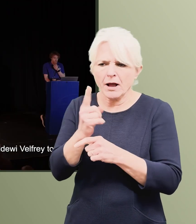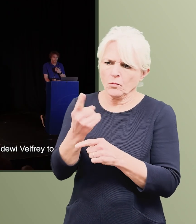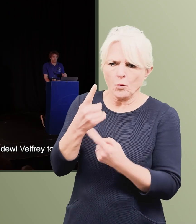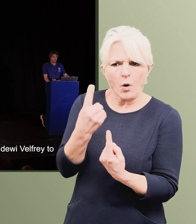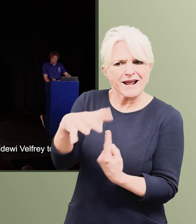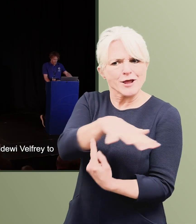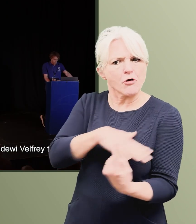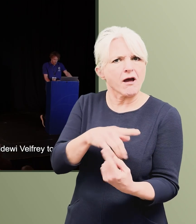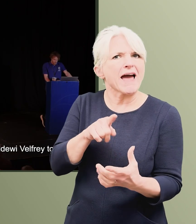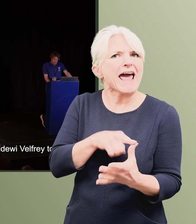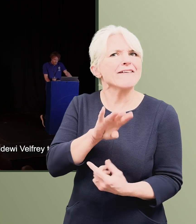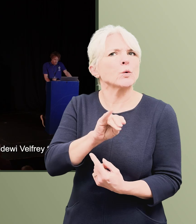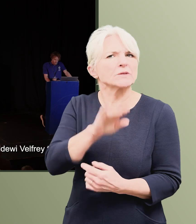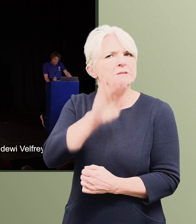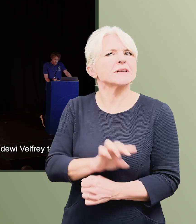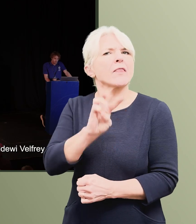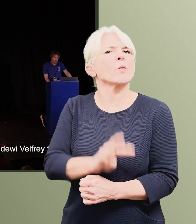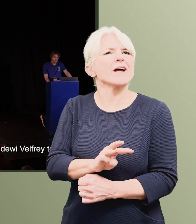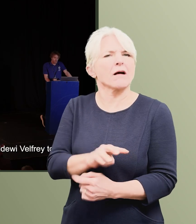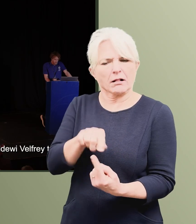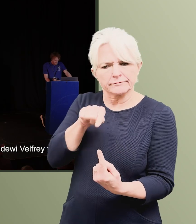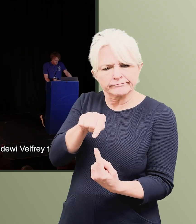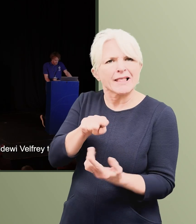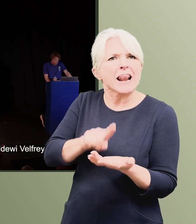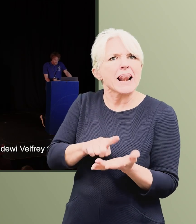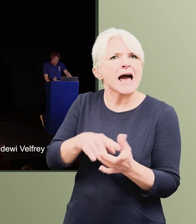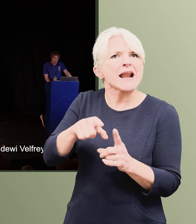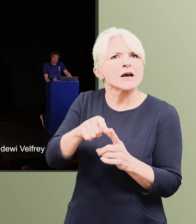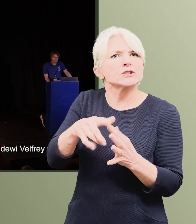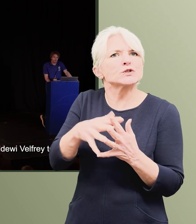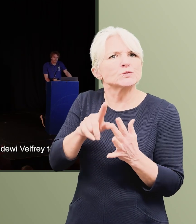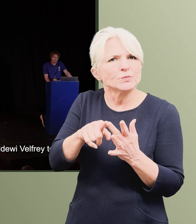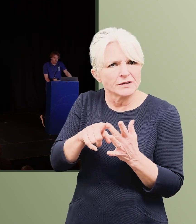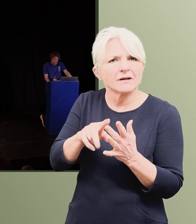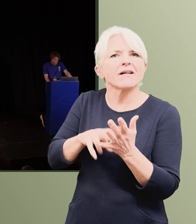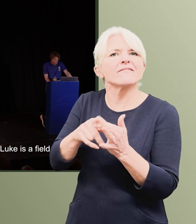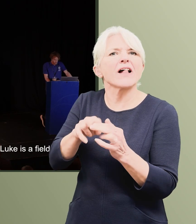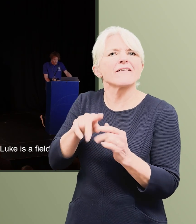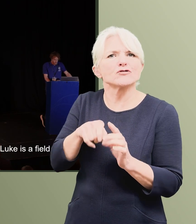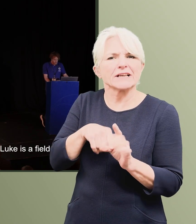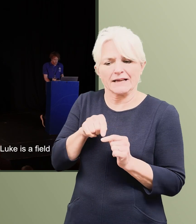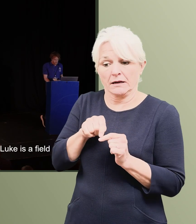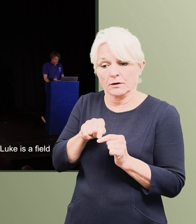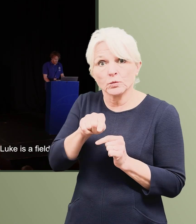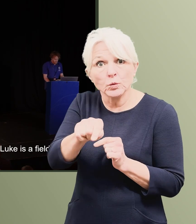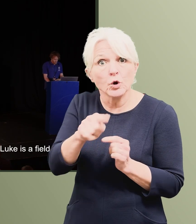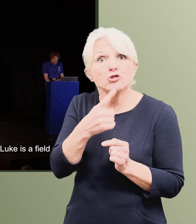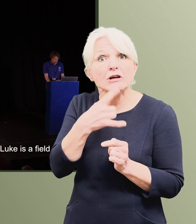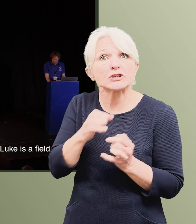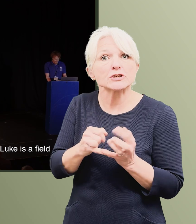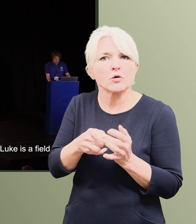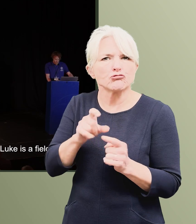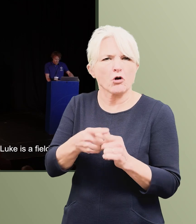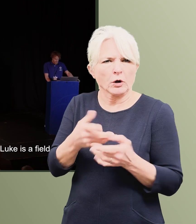discoveries associated with the A40 Llandewi Velfry to Redstone Cross improvements. So I'm really keen to find out a bit more